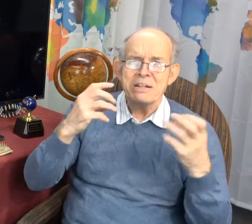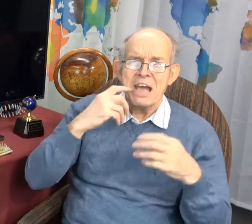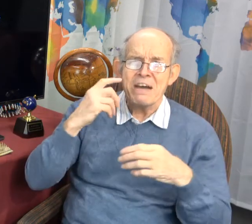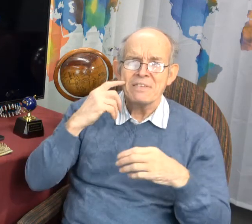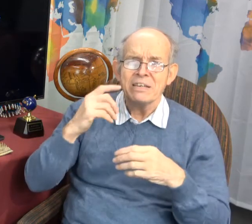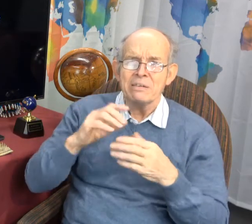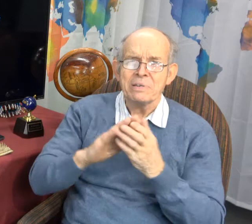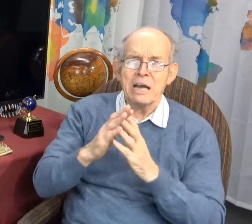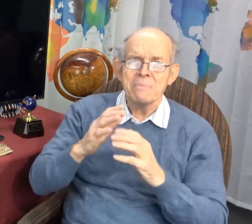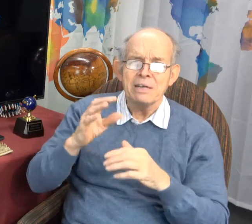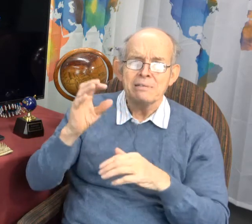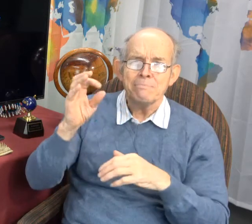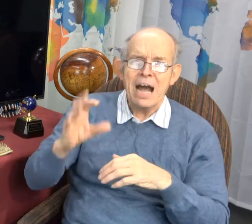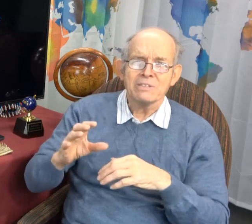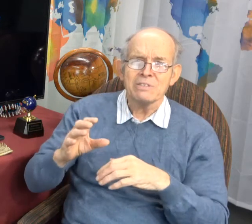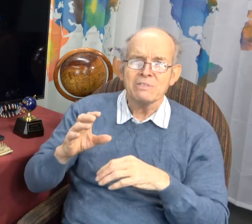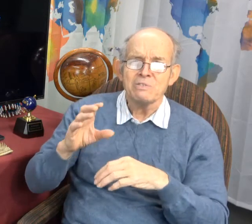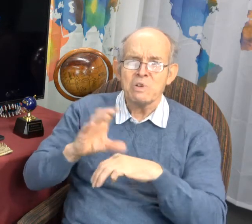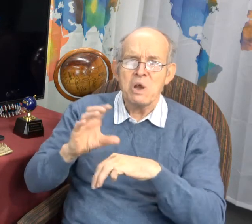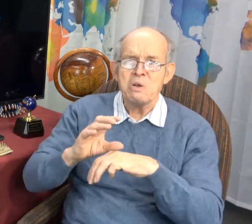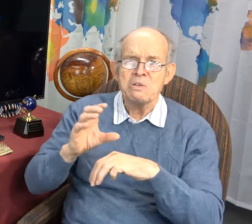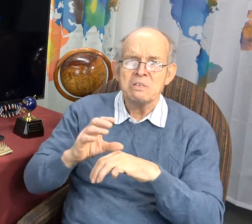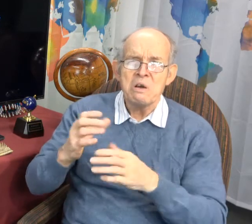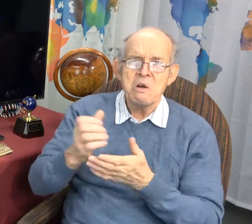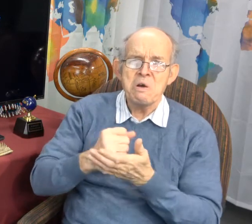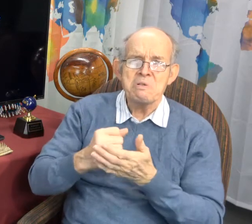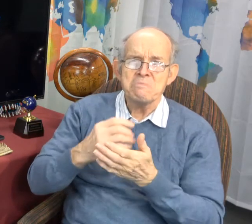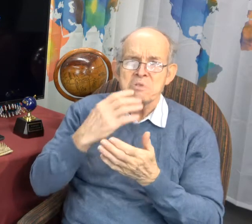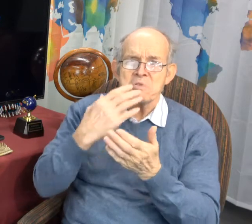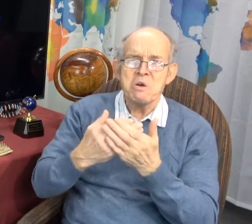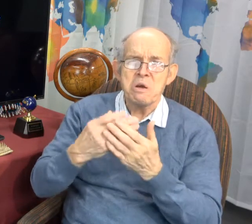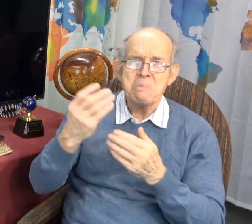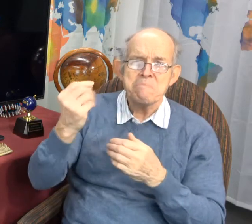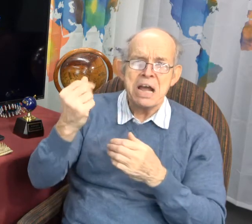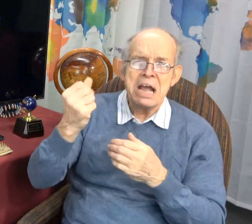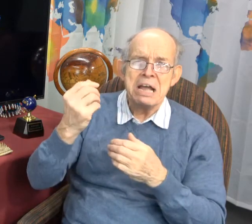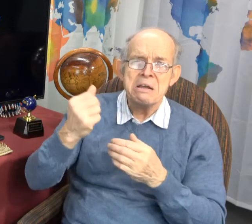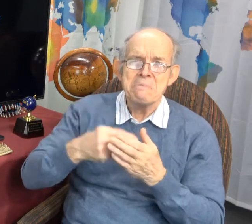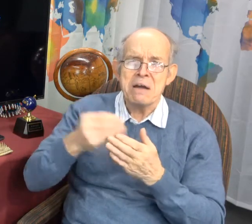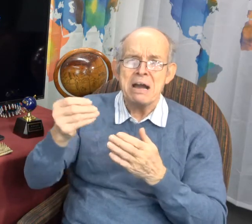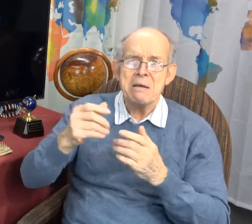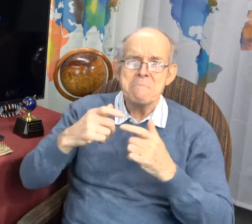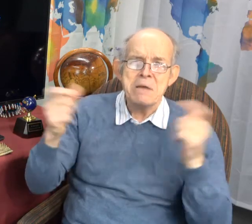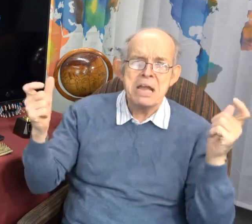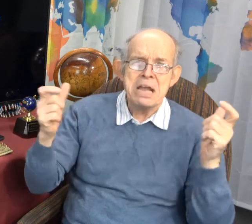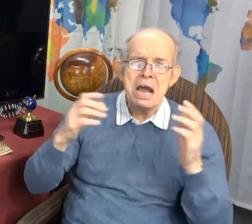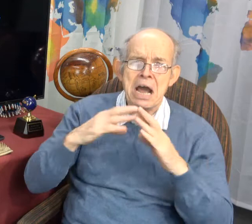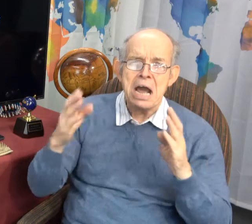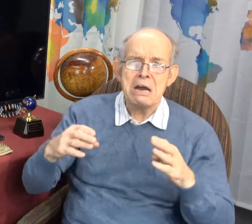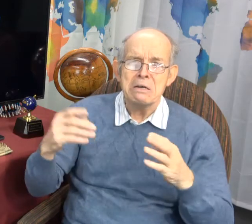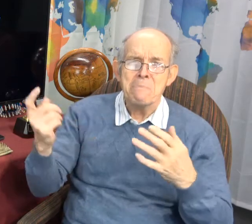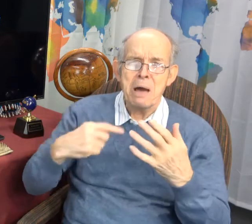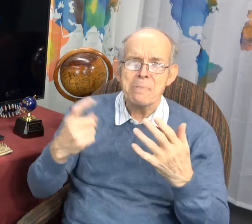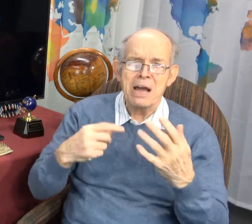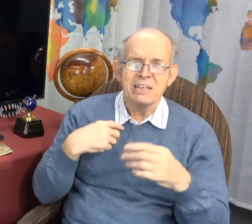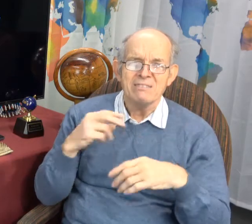deaf, become pastor, sir, good pay, but be hard, but.